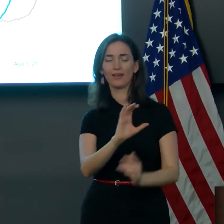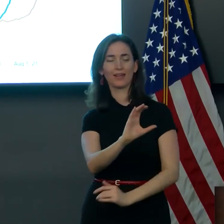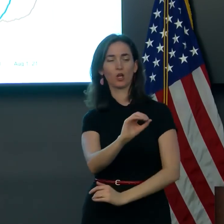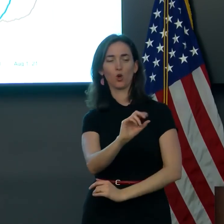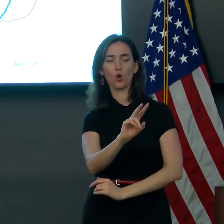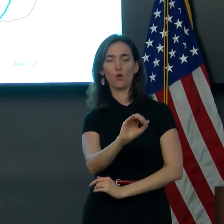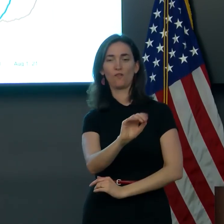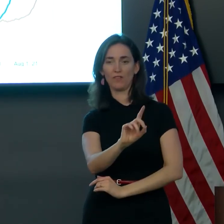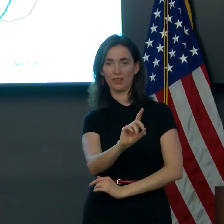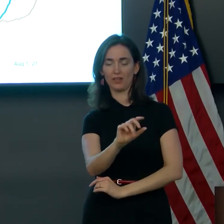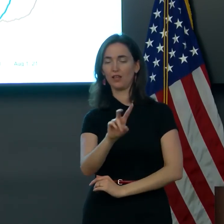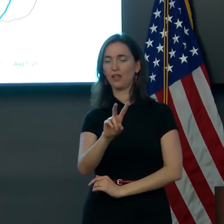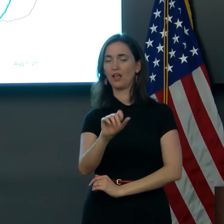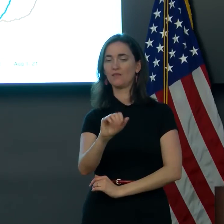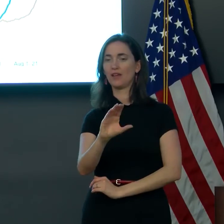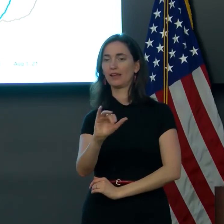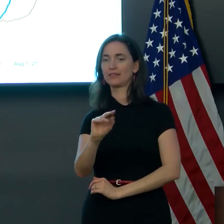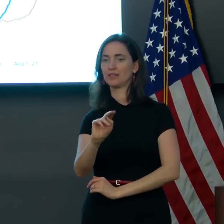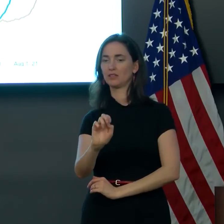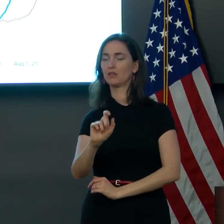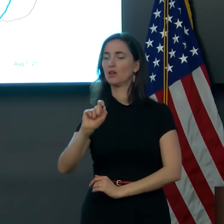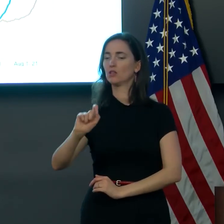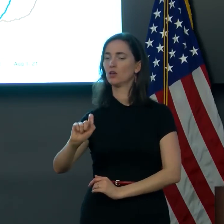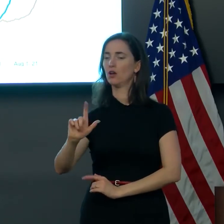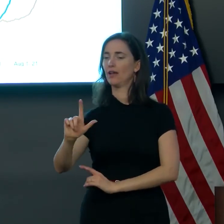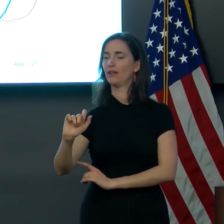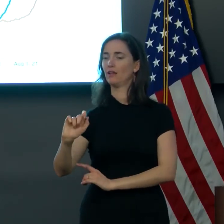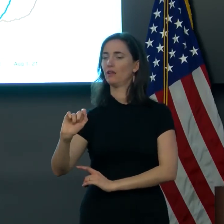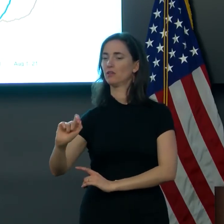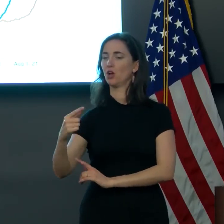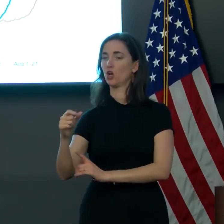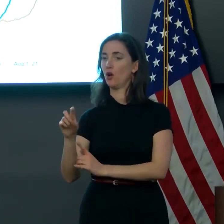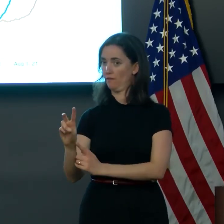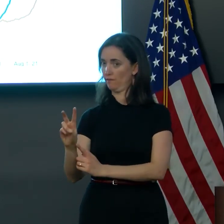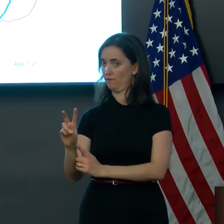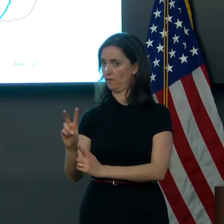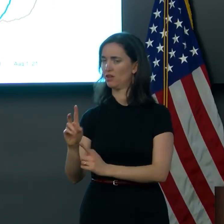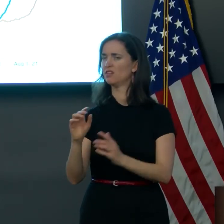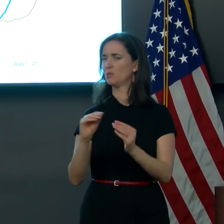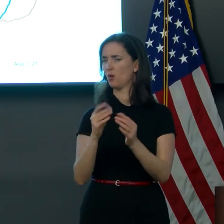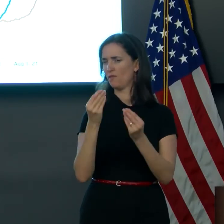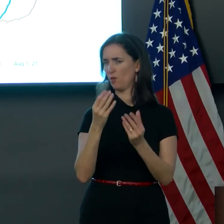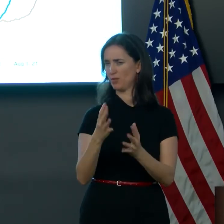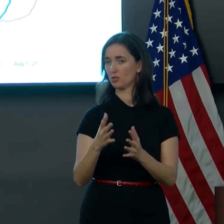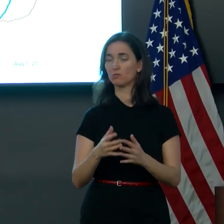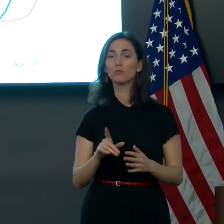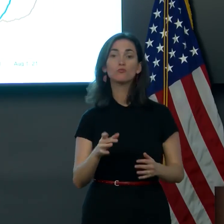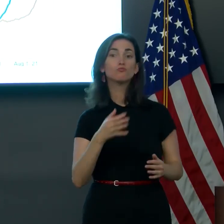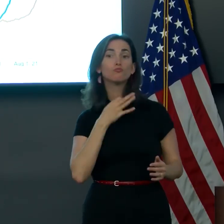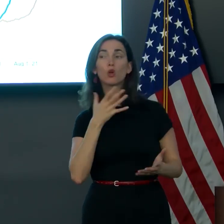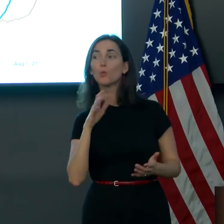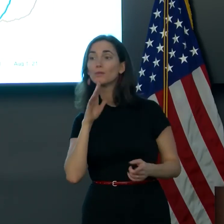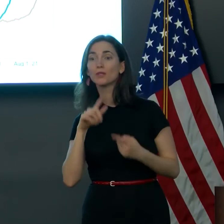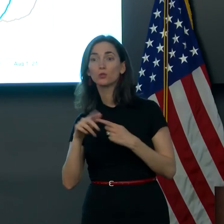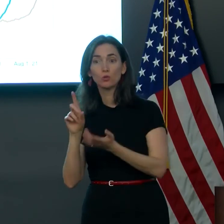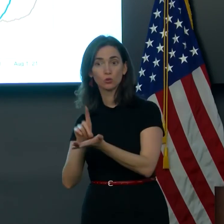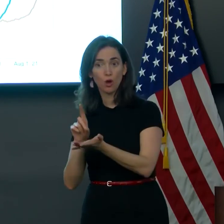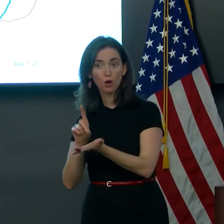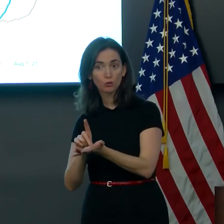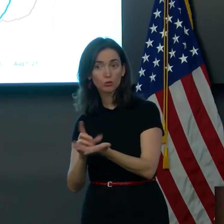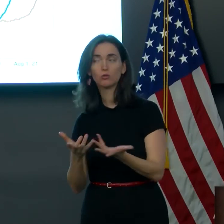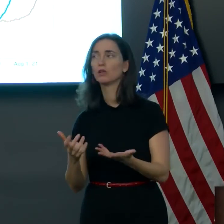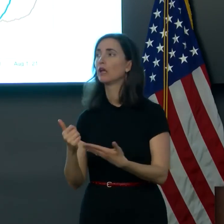covidvaccine.la.gov to get more information. And if you care to speak with a medical professional, you want